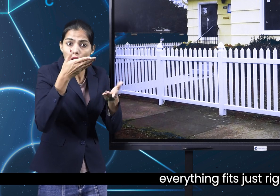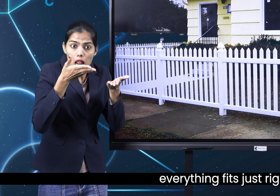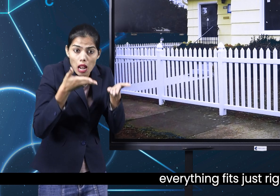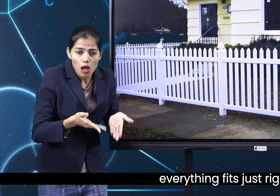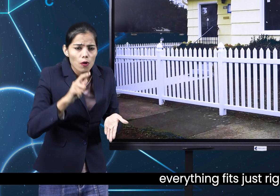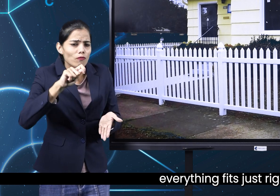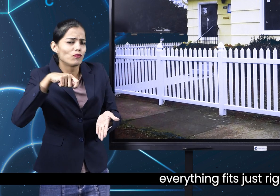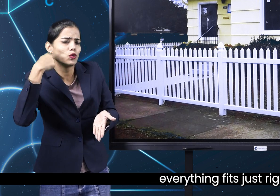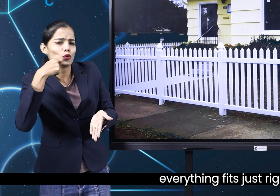just right.